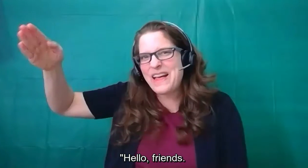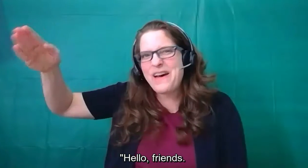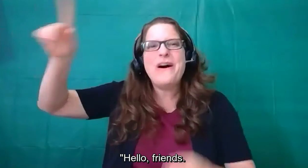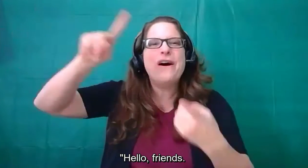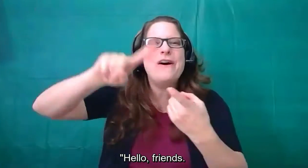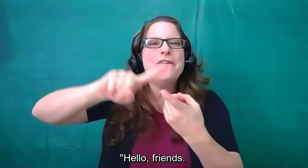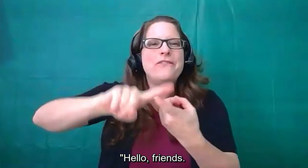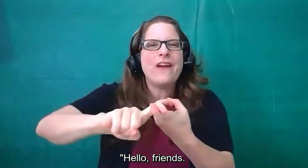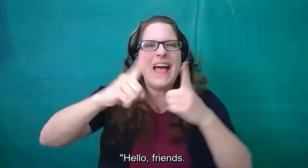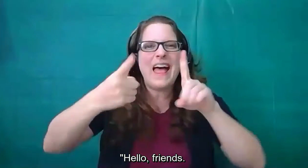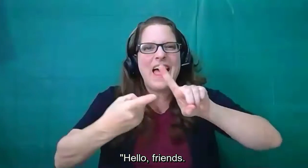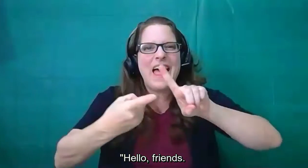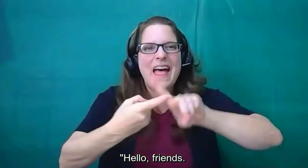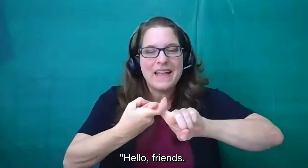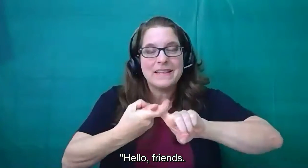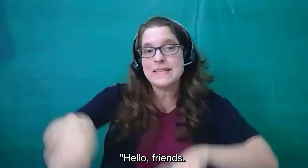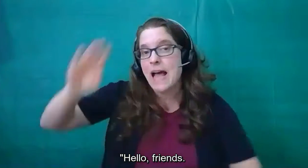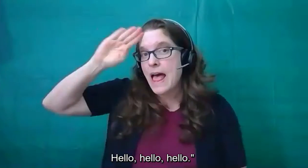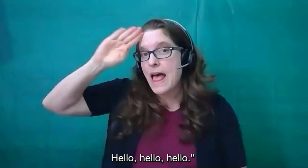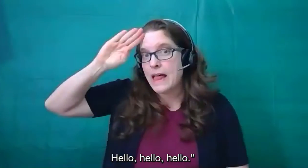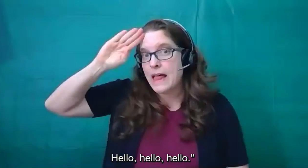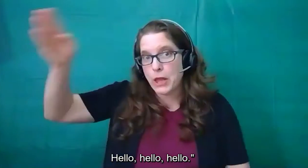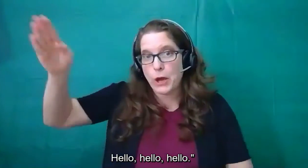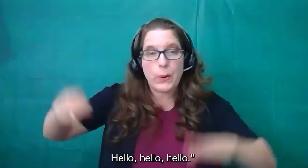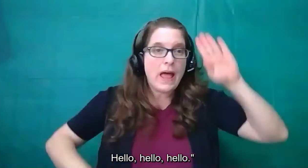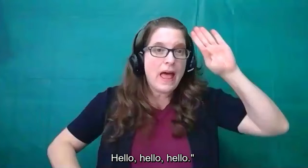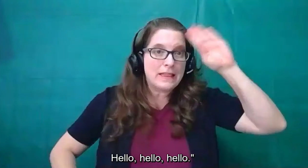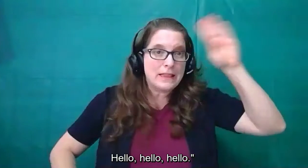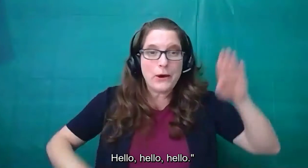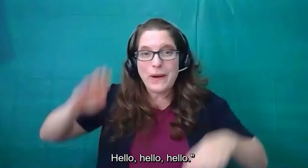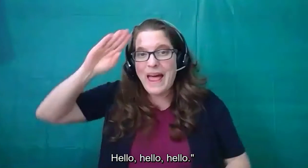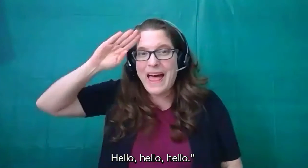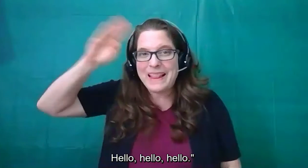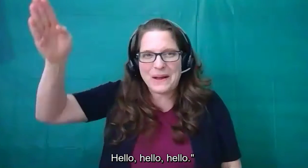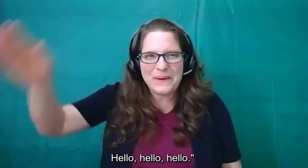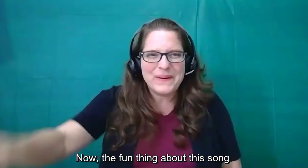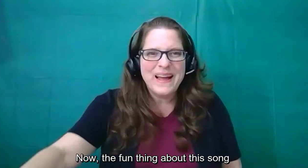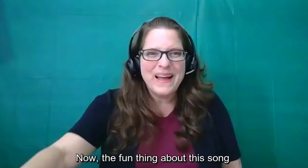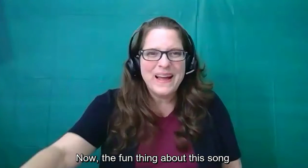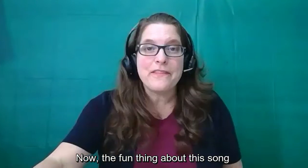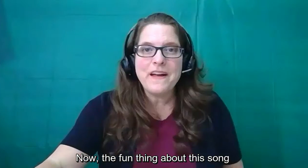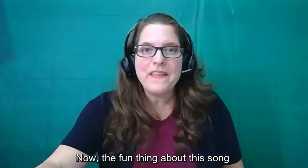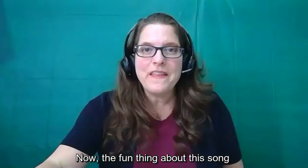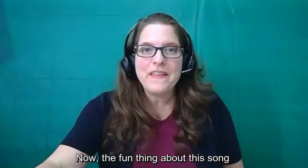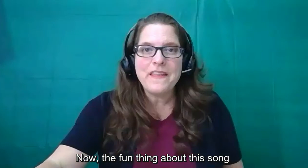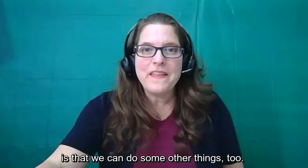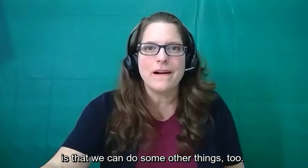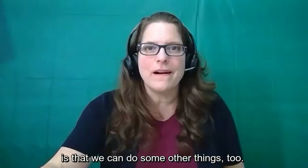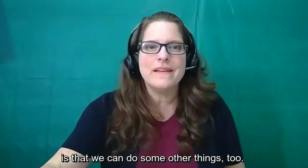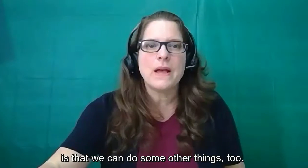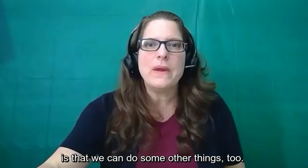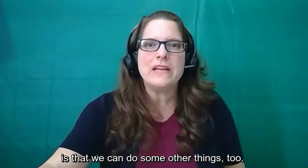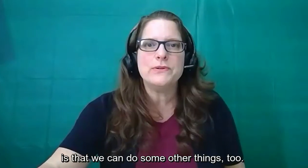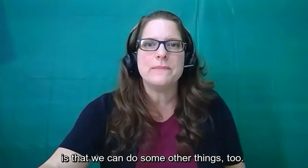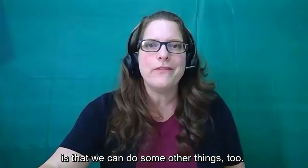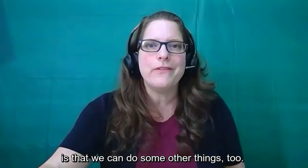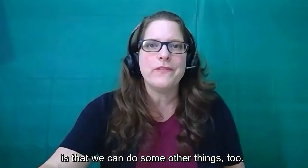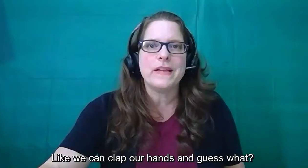Hello, friends. Hello, hello, hello. Now, the fun thing about this song is that we can do some other things too, like we